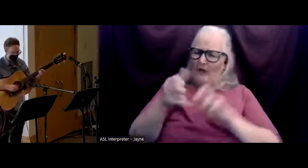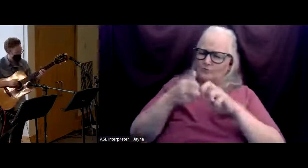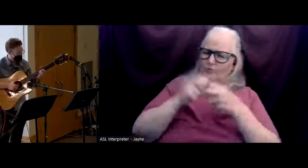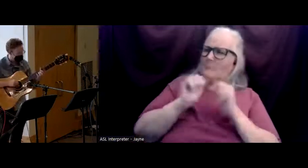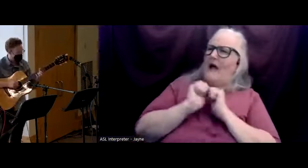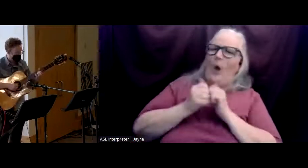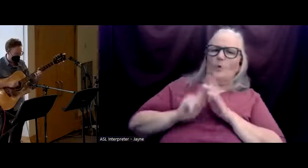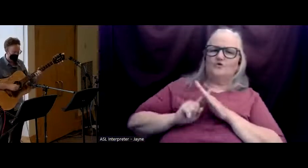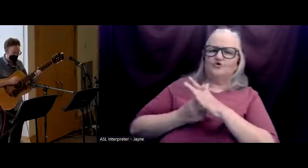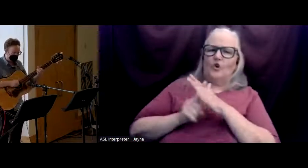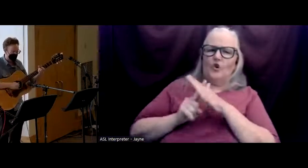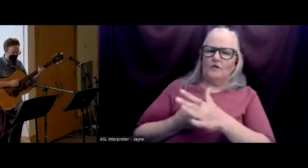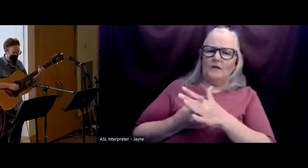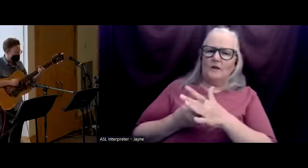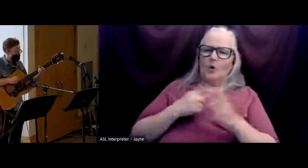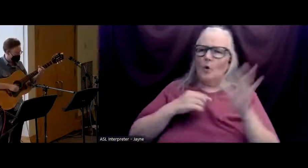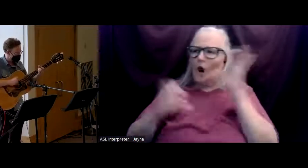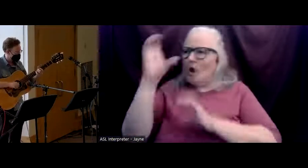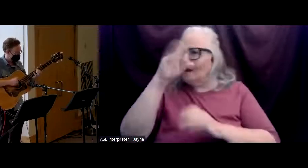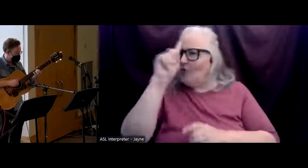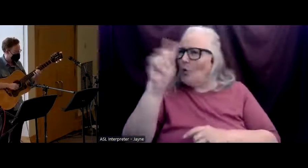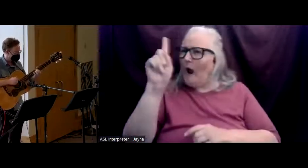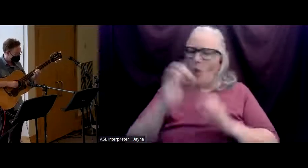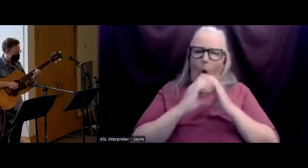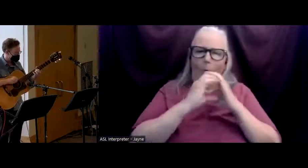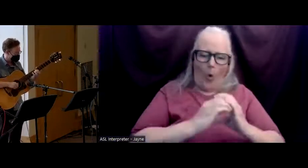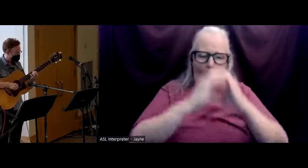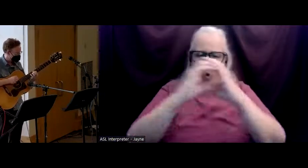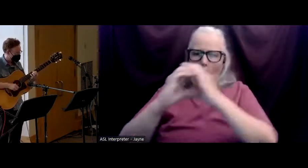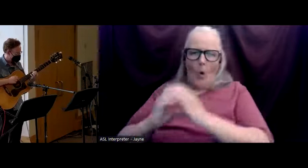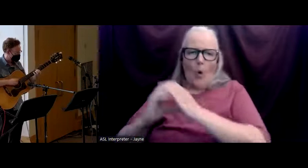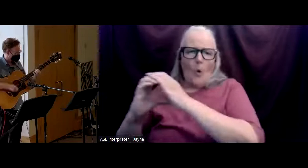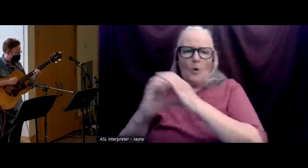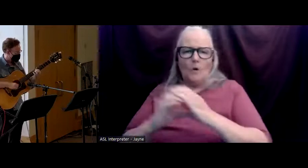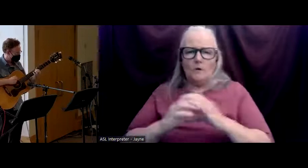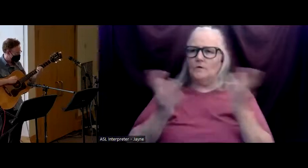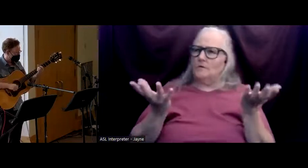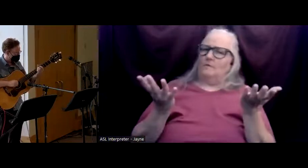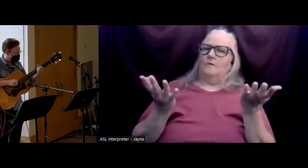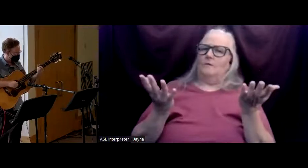are looking for the holes. The